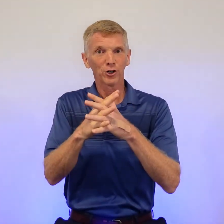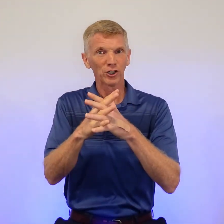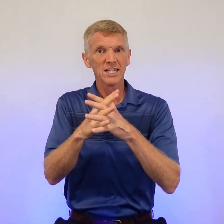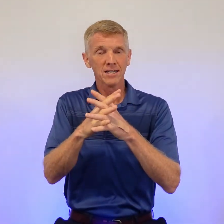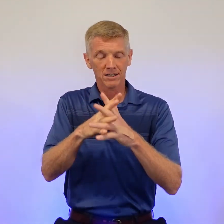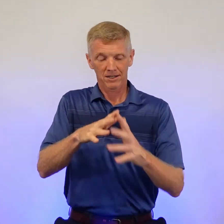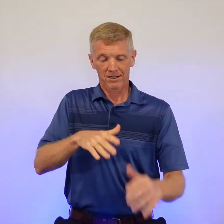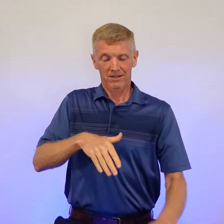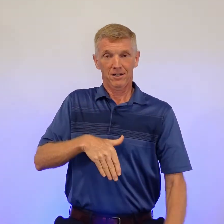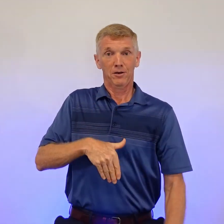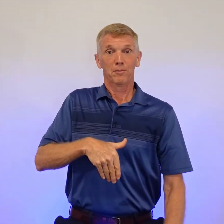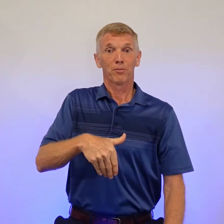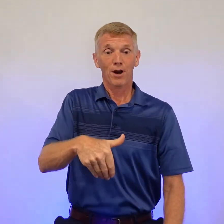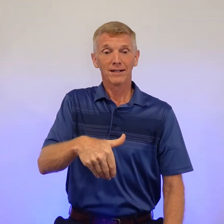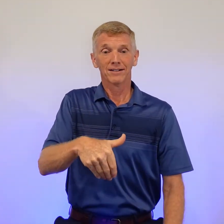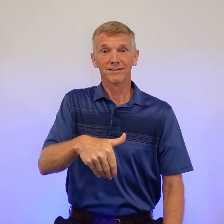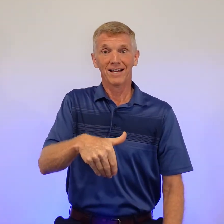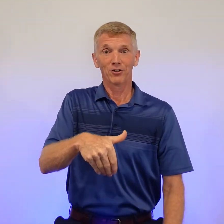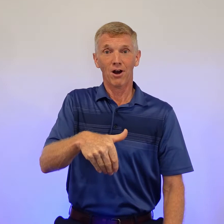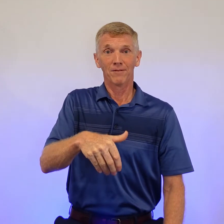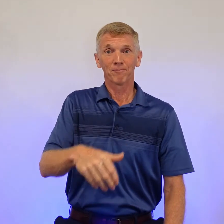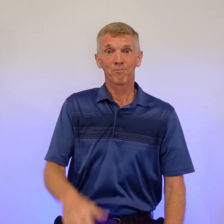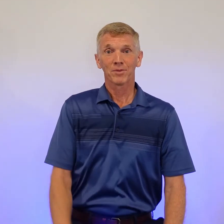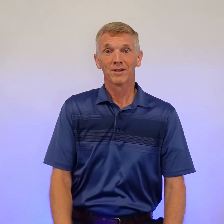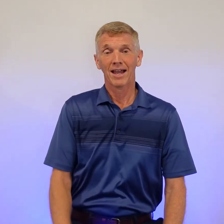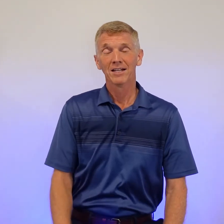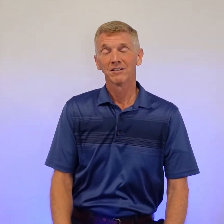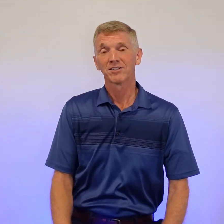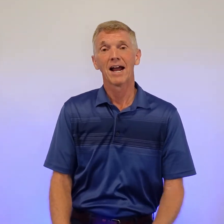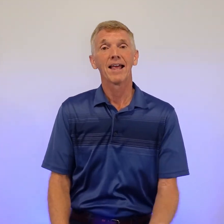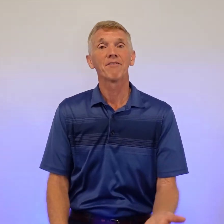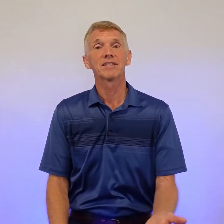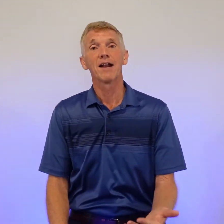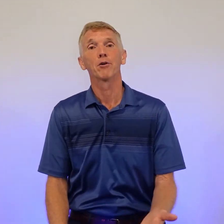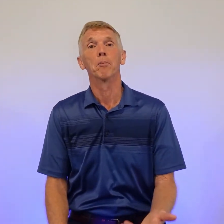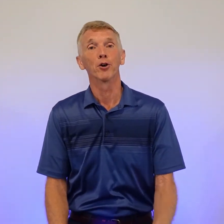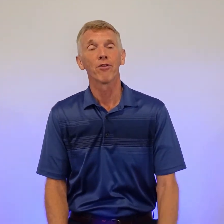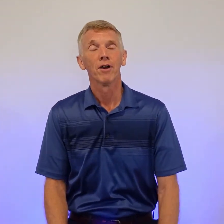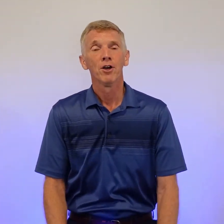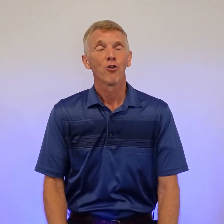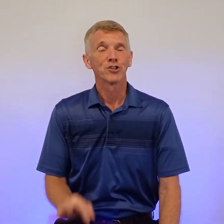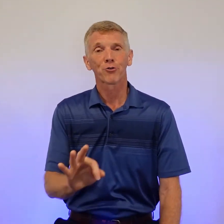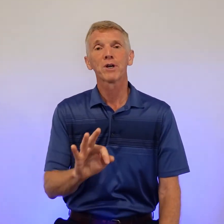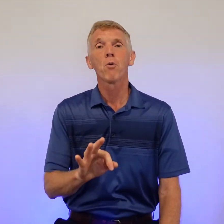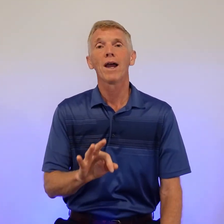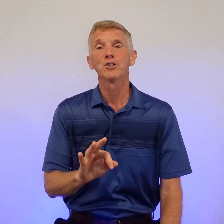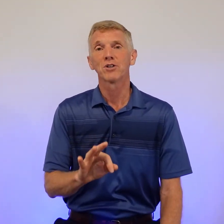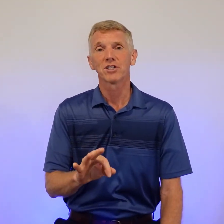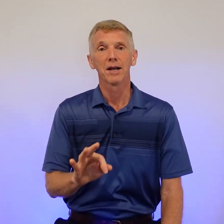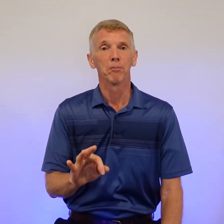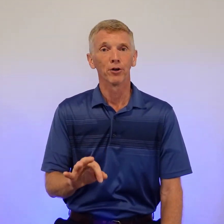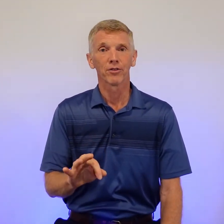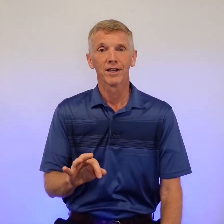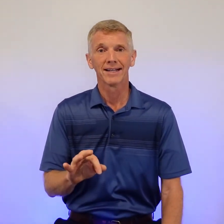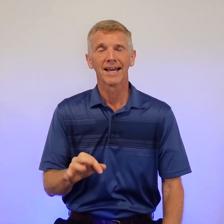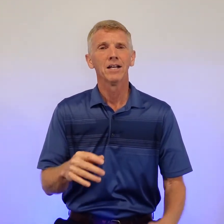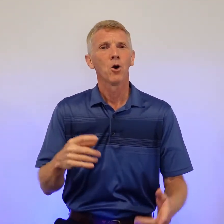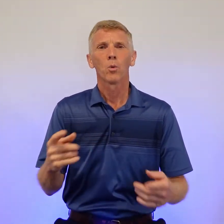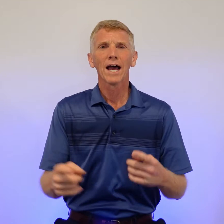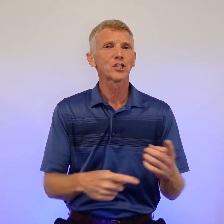early, pregnant later on. Okay, let's have the sign for birth. There's 3 ways you can sign birth. And again, when I show